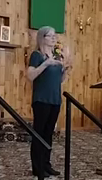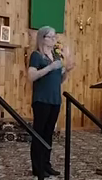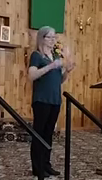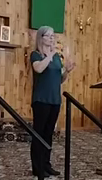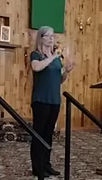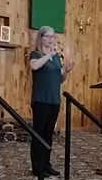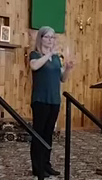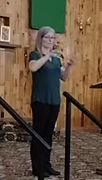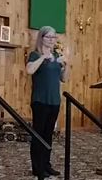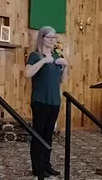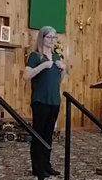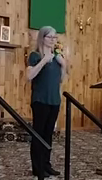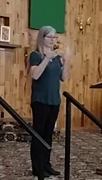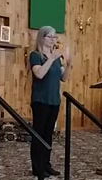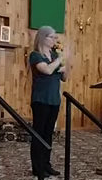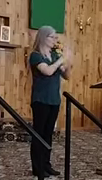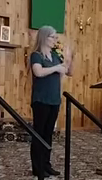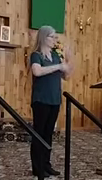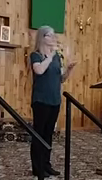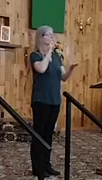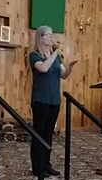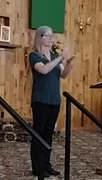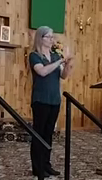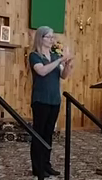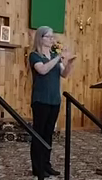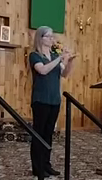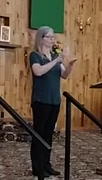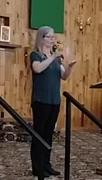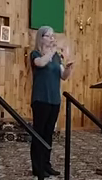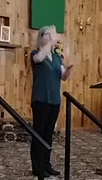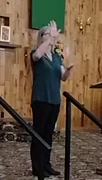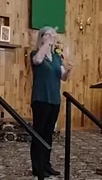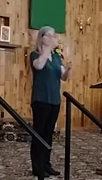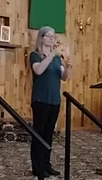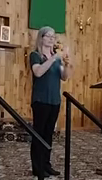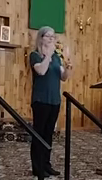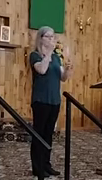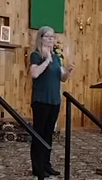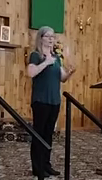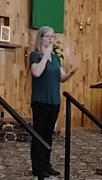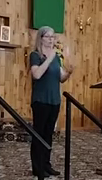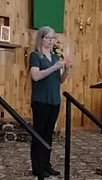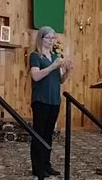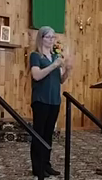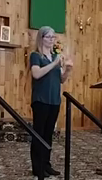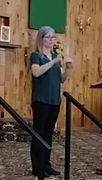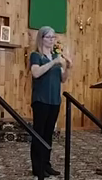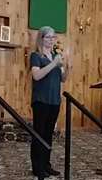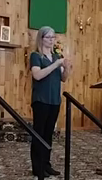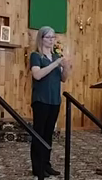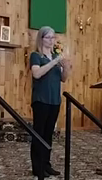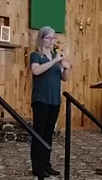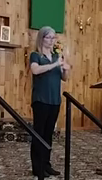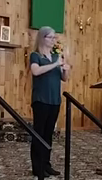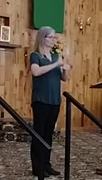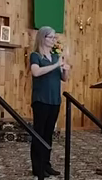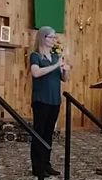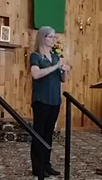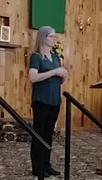accept the sacrifice from my hand for the praise and glory of God's name, our good and the good of all His Holy Church.